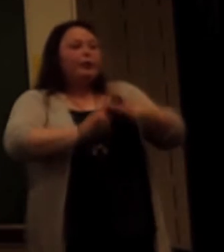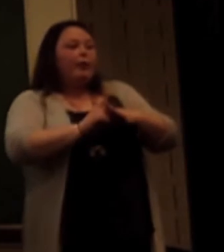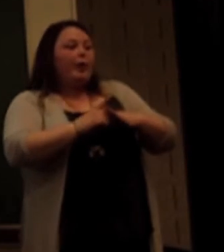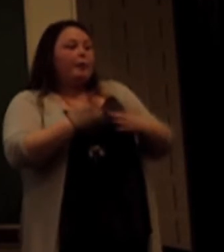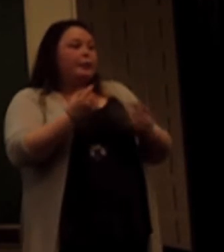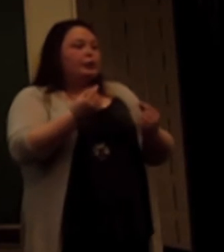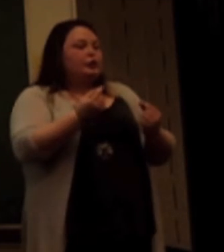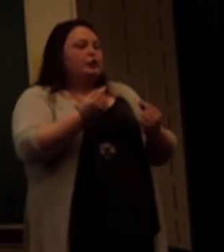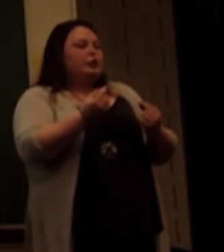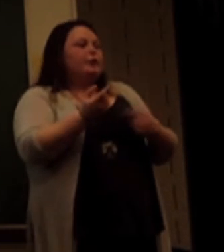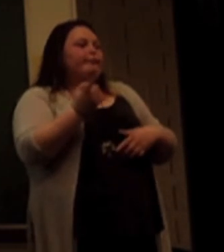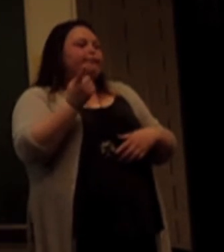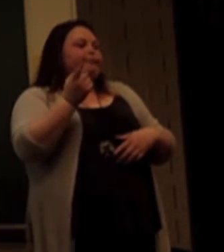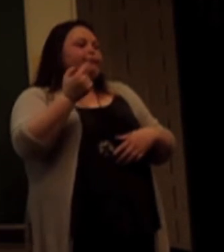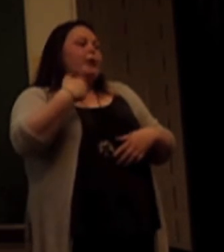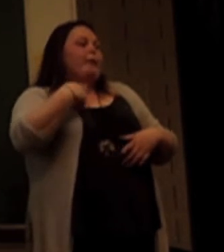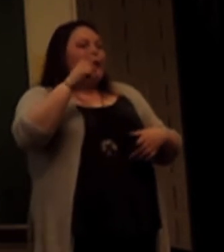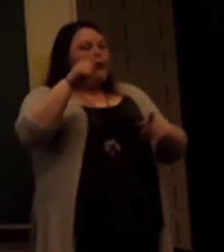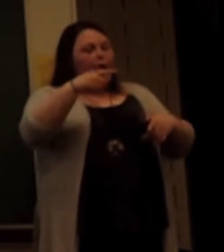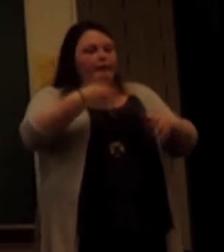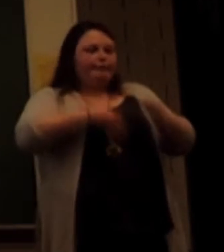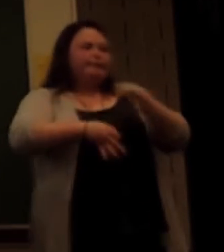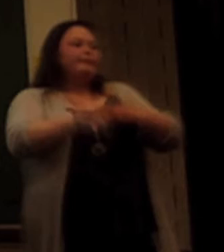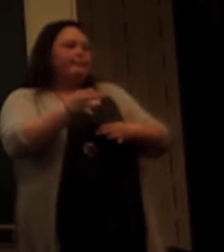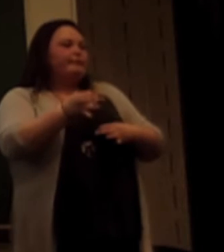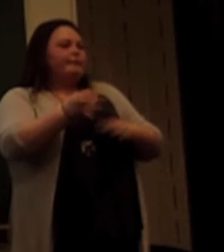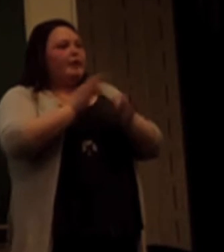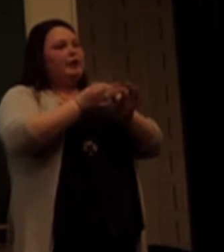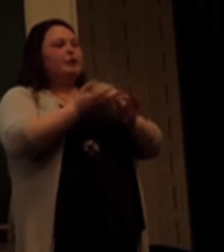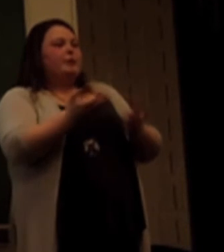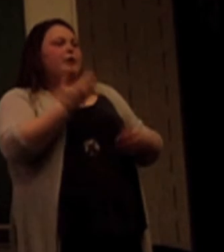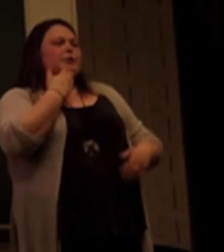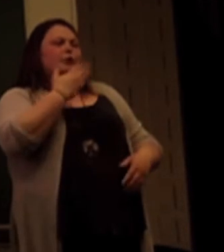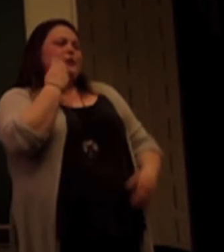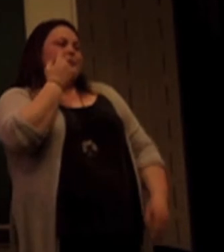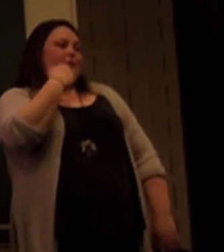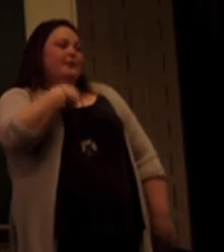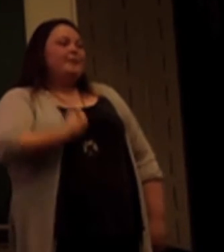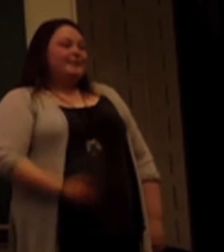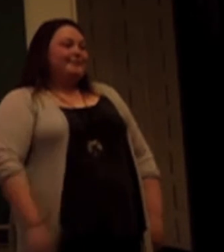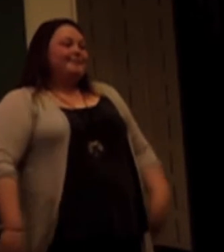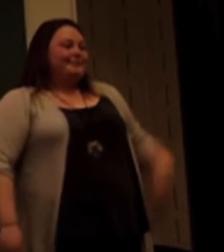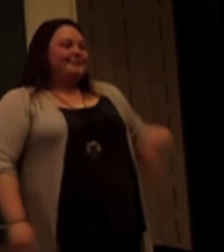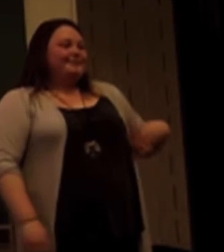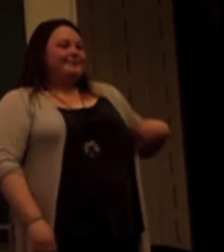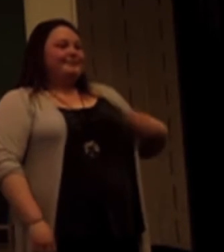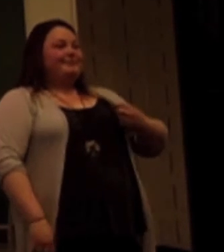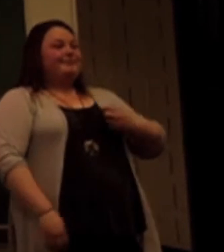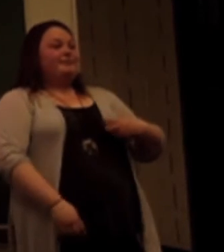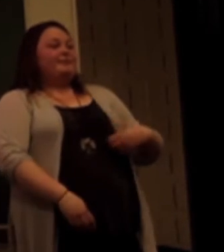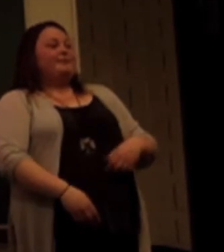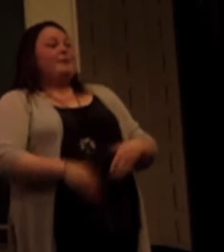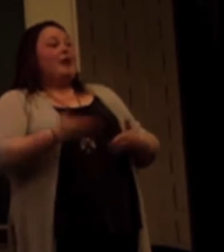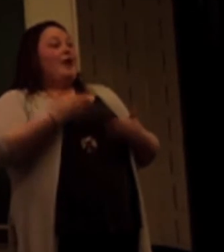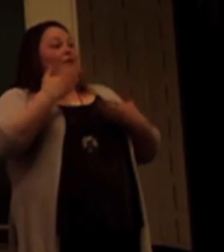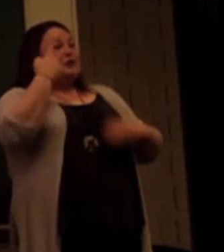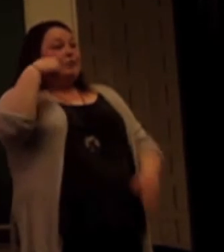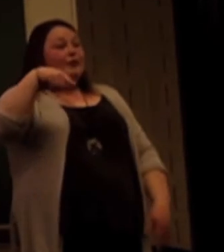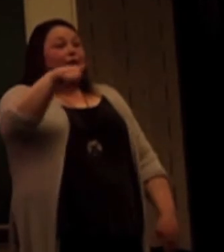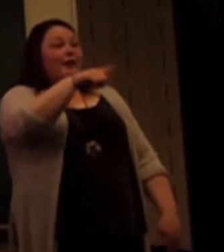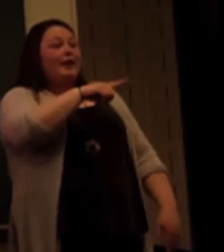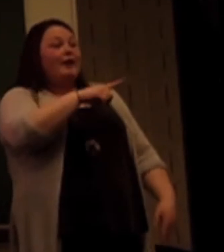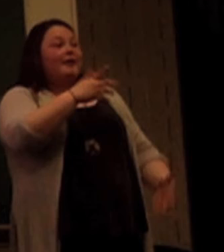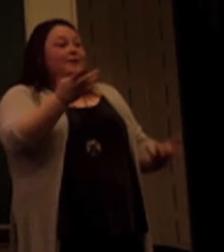wouldn't call another interpreter in. So that was a really good experience for me. So advice for next year. This is going to sound weird,